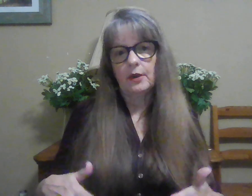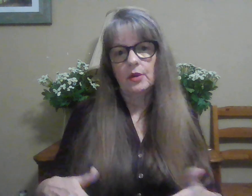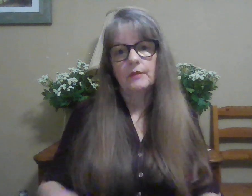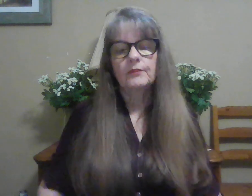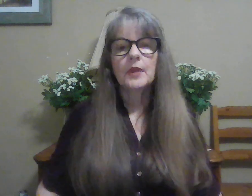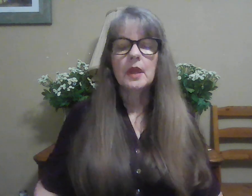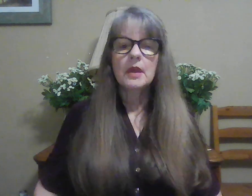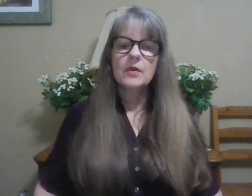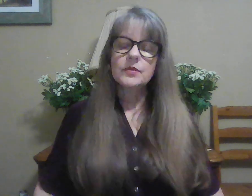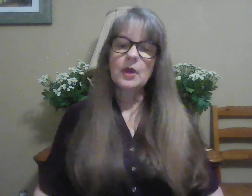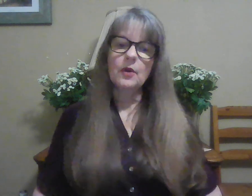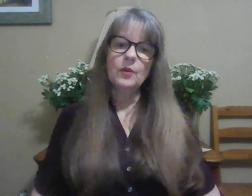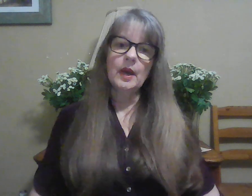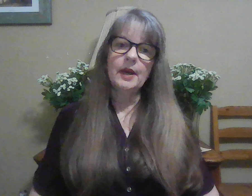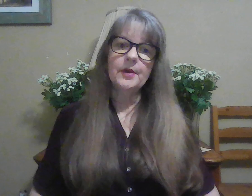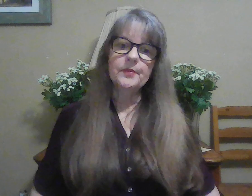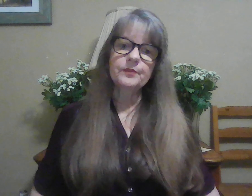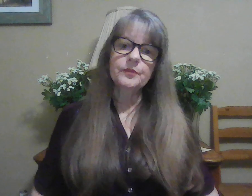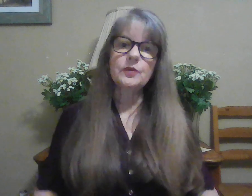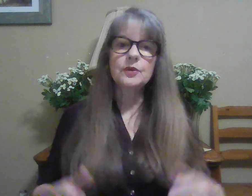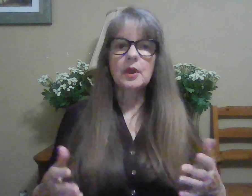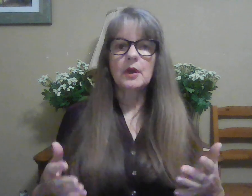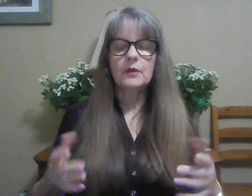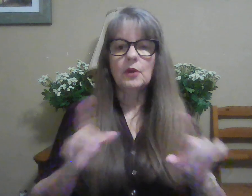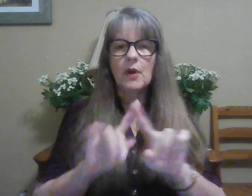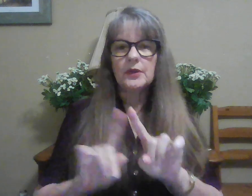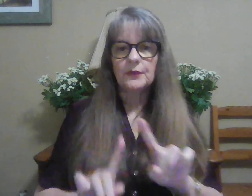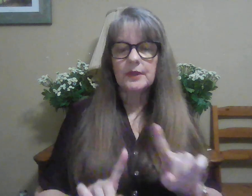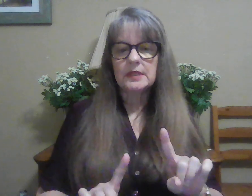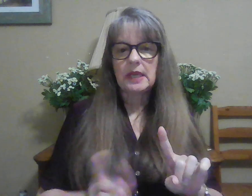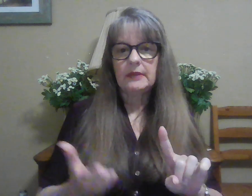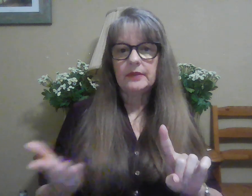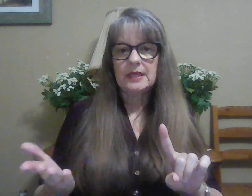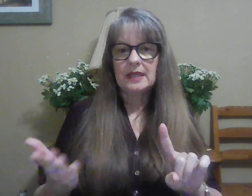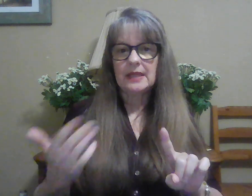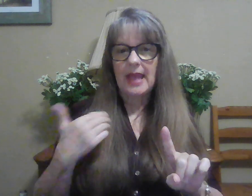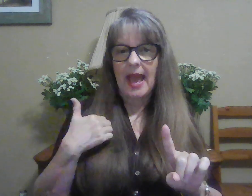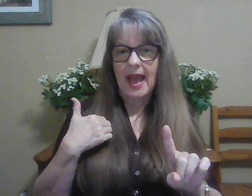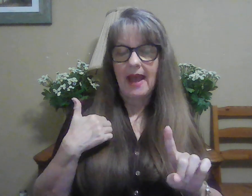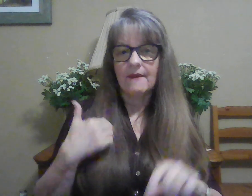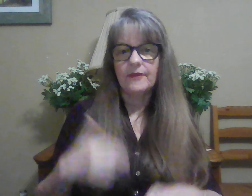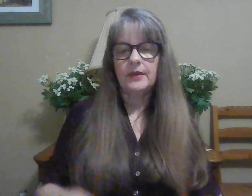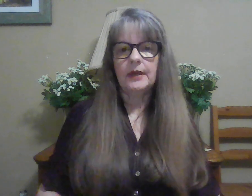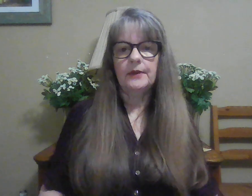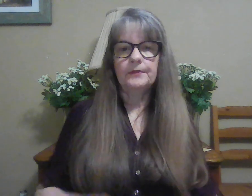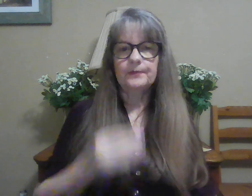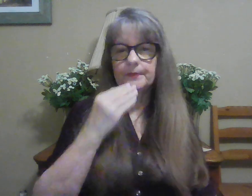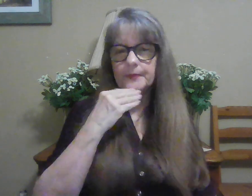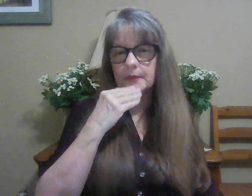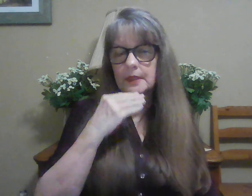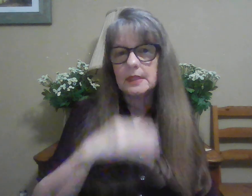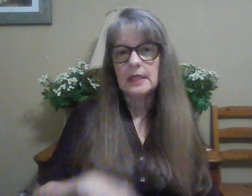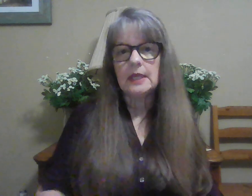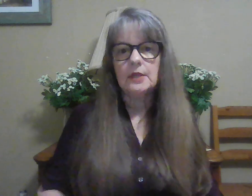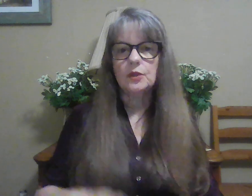thicker. So so there's all the different things that they have to eat. So you